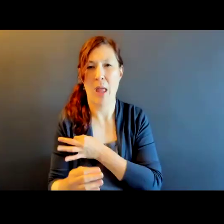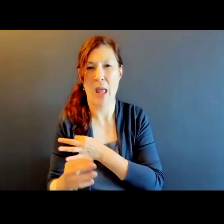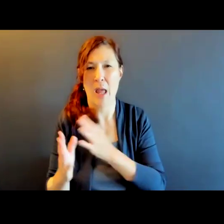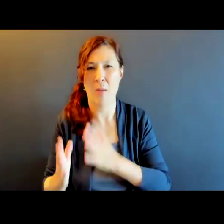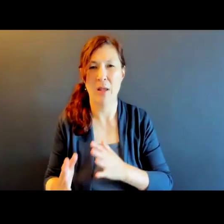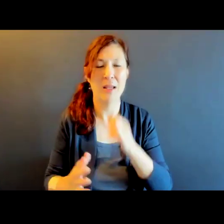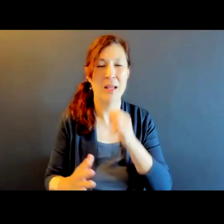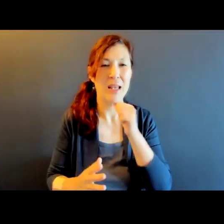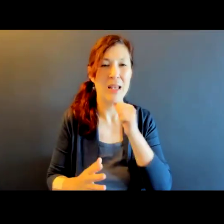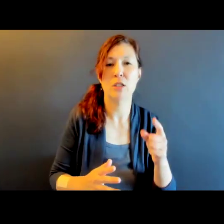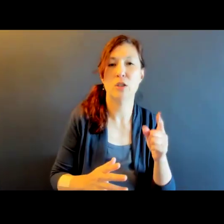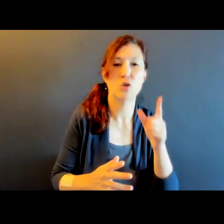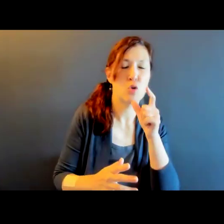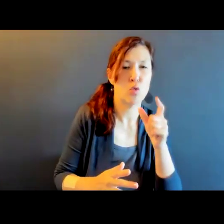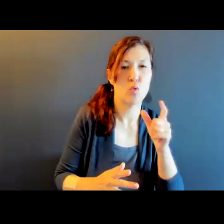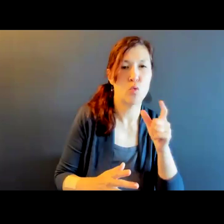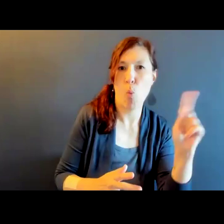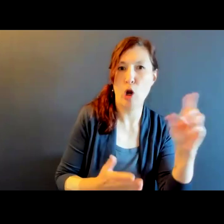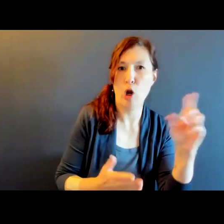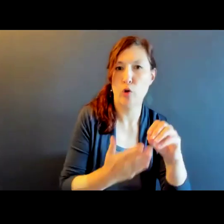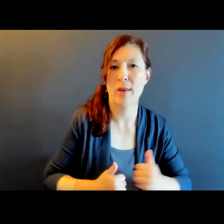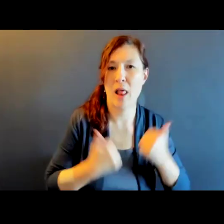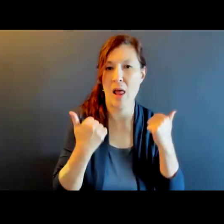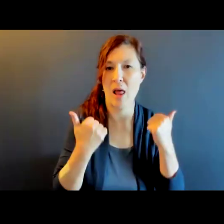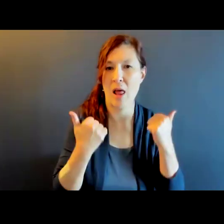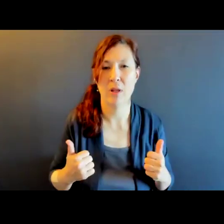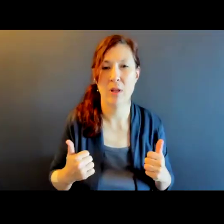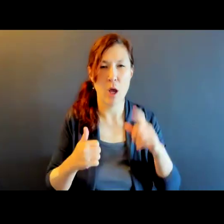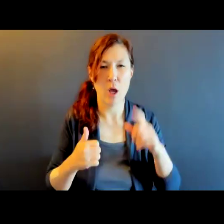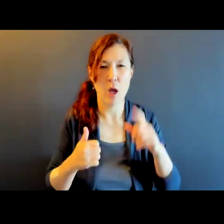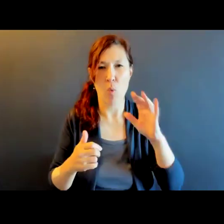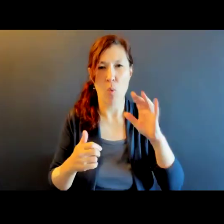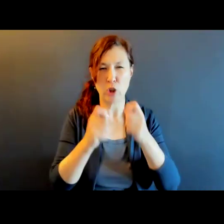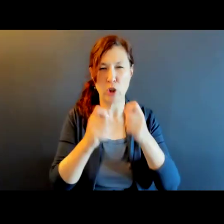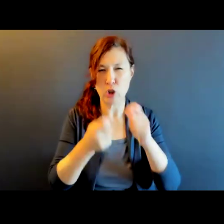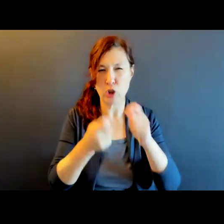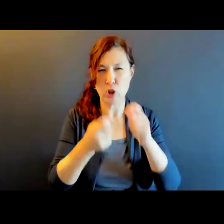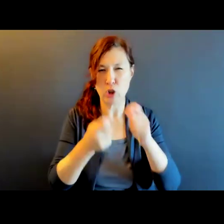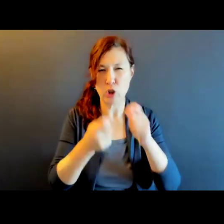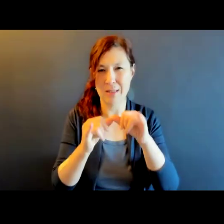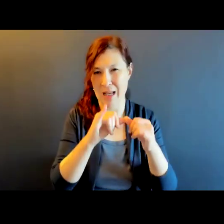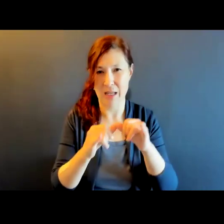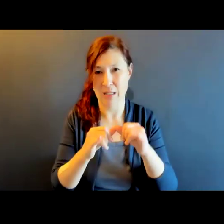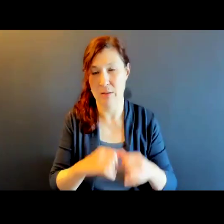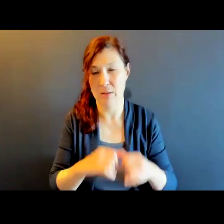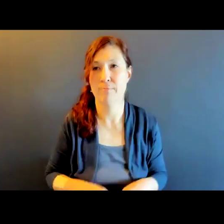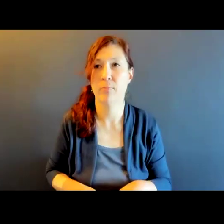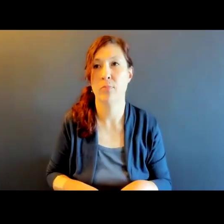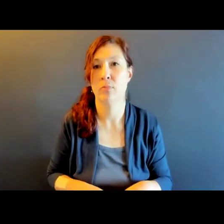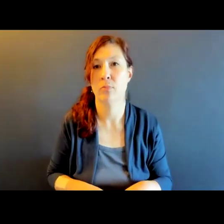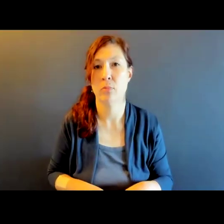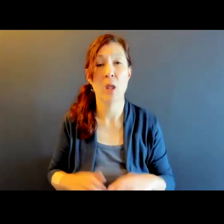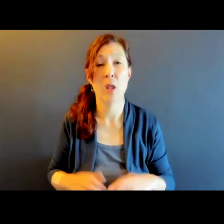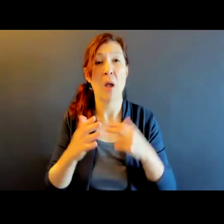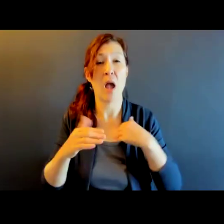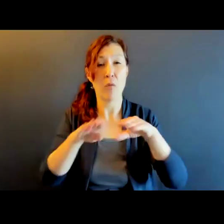grades 5 through 8, right? So resizing those tiers by the number of applicants. As a reminder, this would create tiers with an